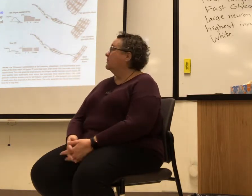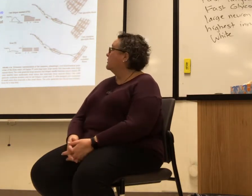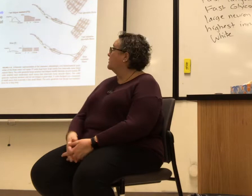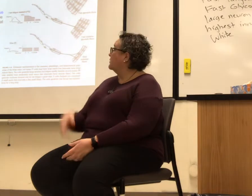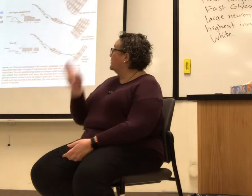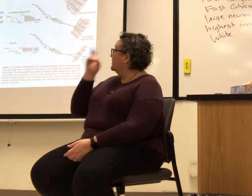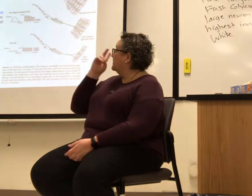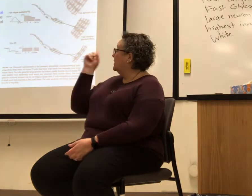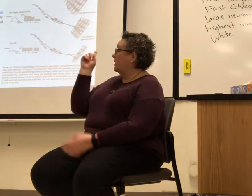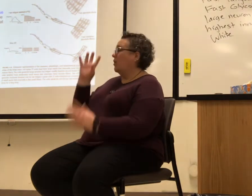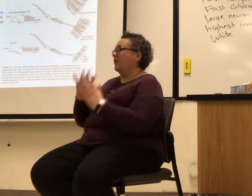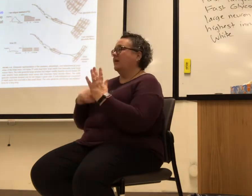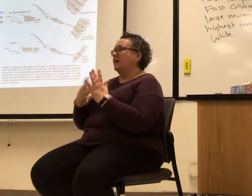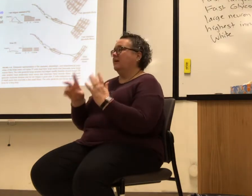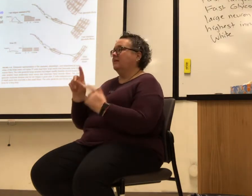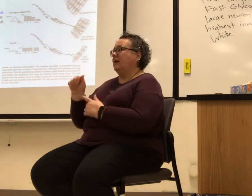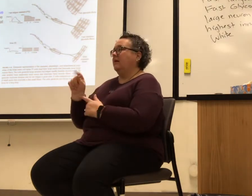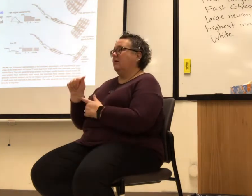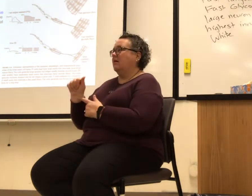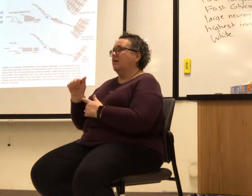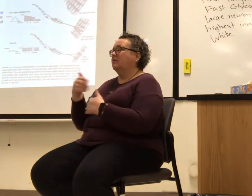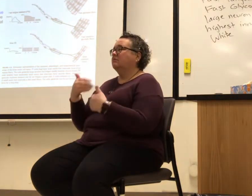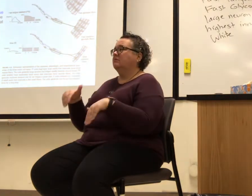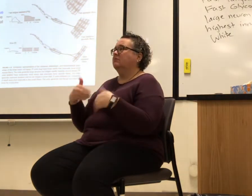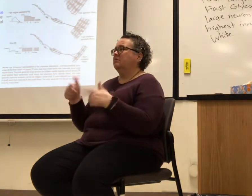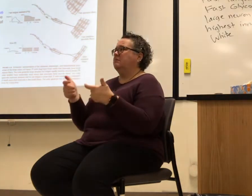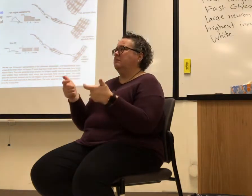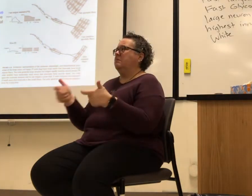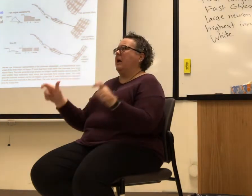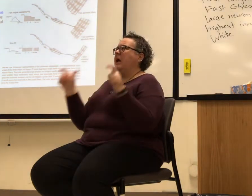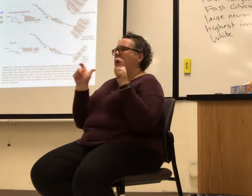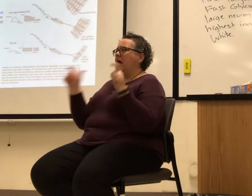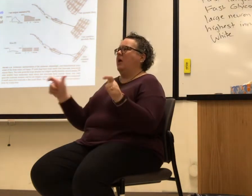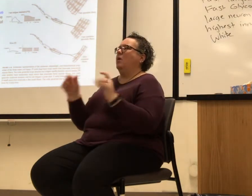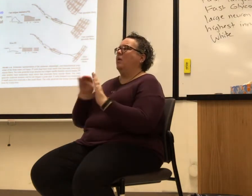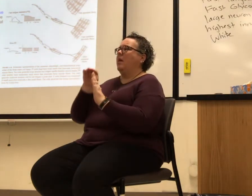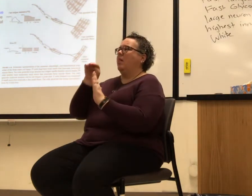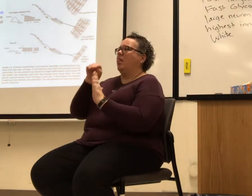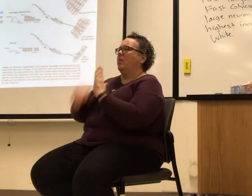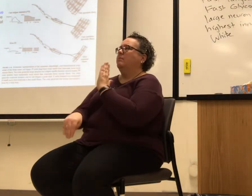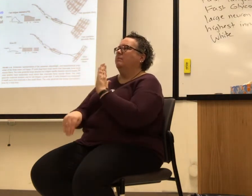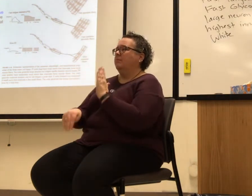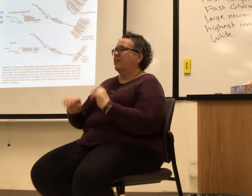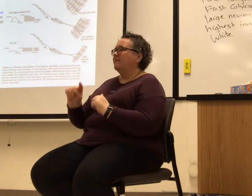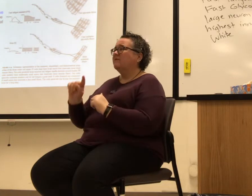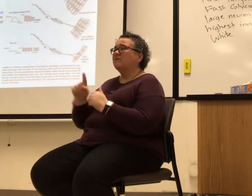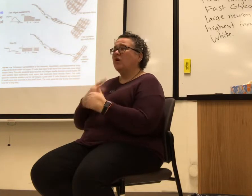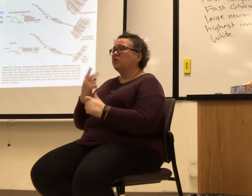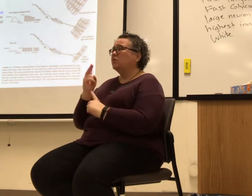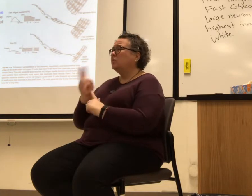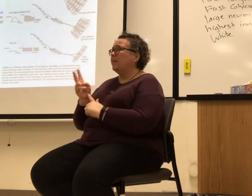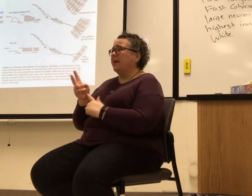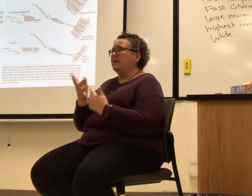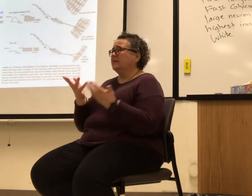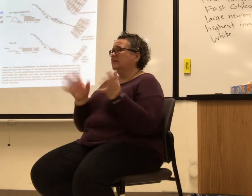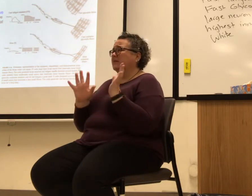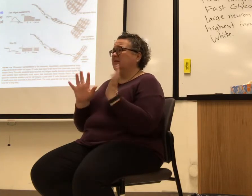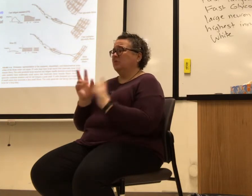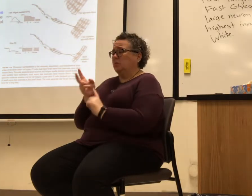You can see on the data there's a huge drop off before the first 2 minutes.